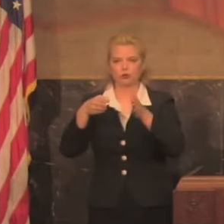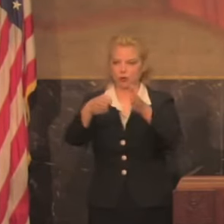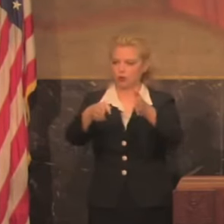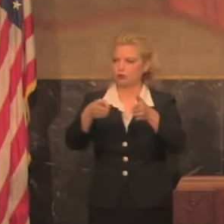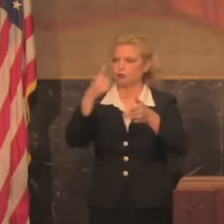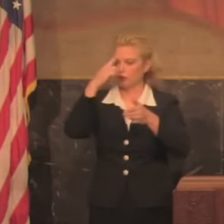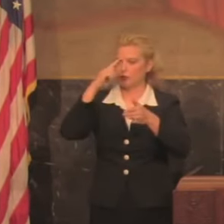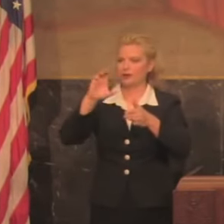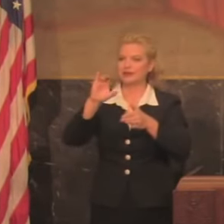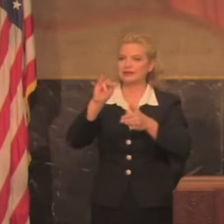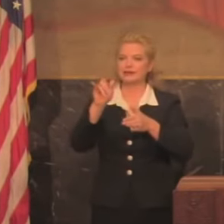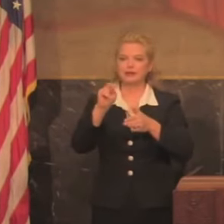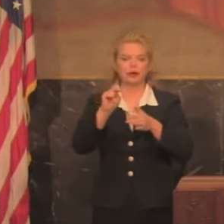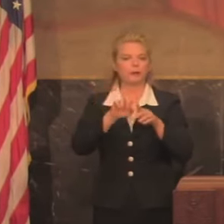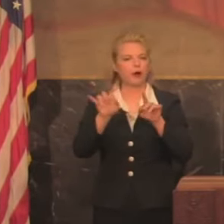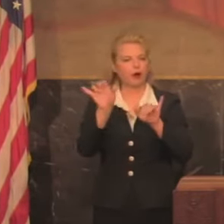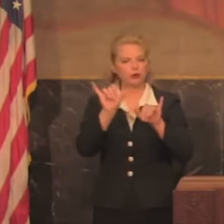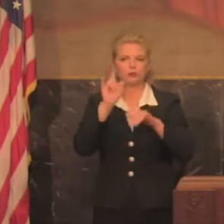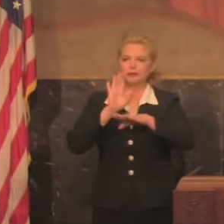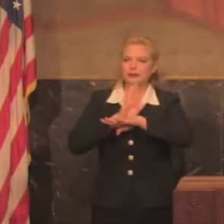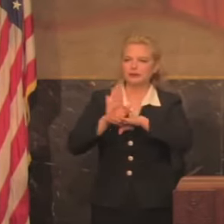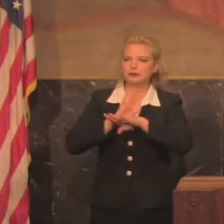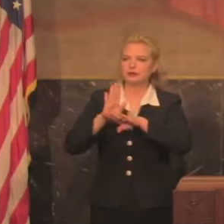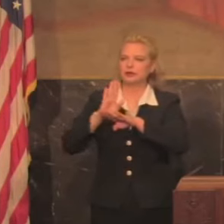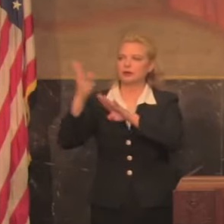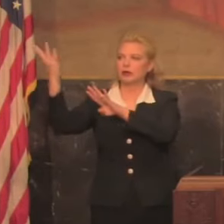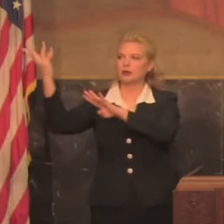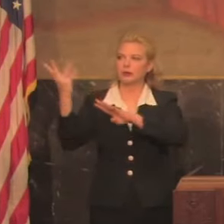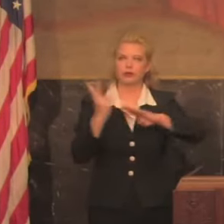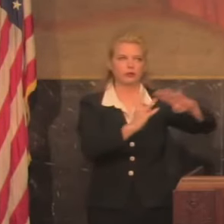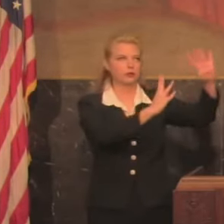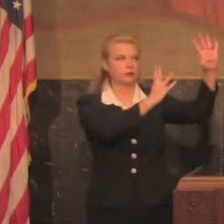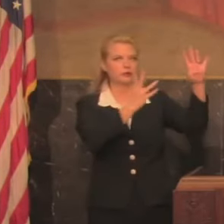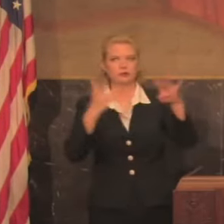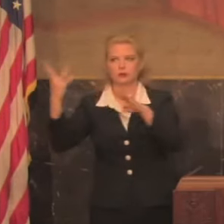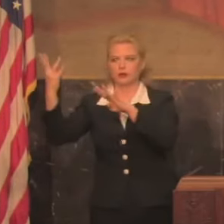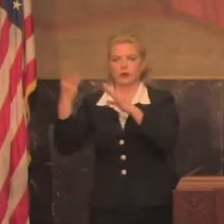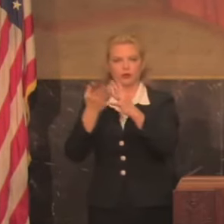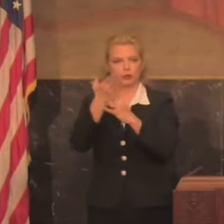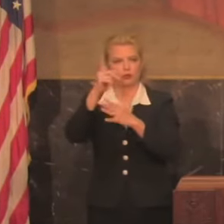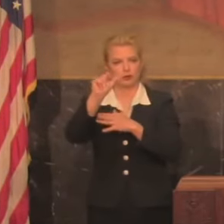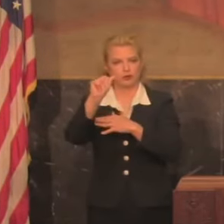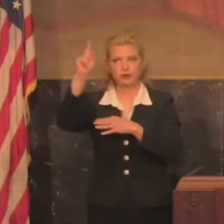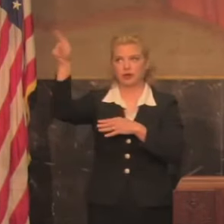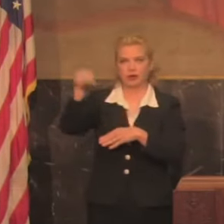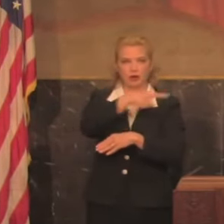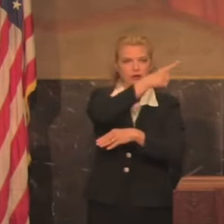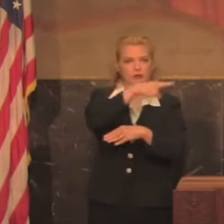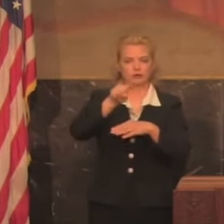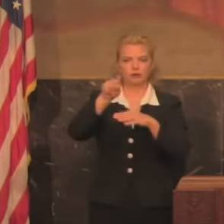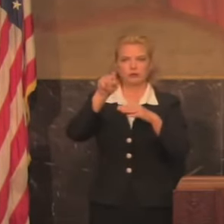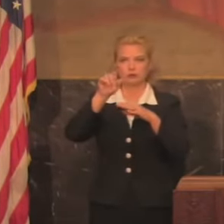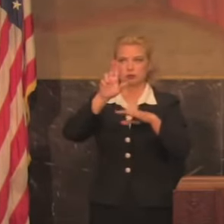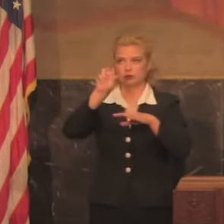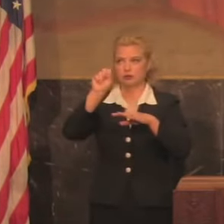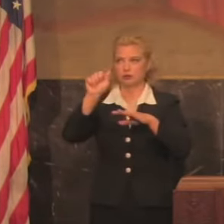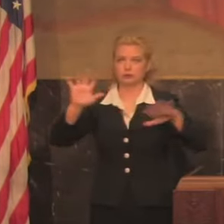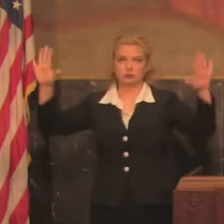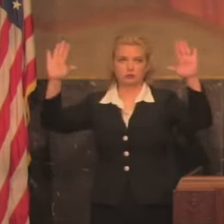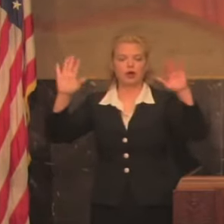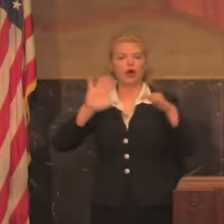for our citizens, but commerce as it makes its way through Louisiana. All the projects that we are proposing to